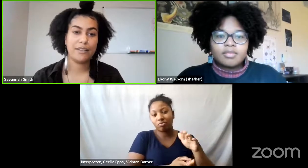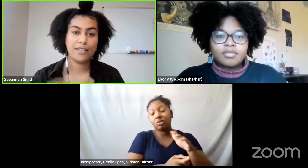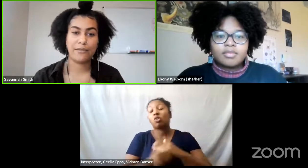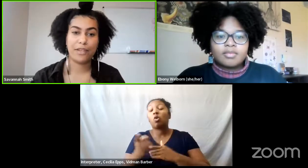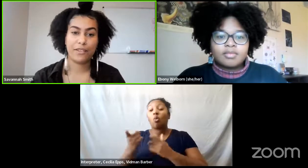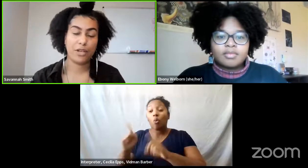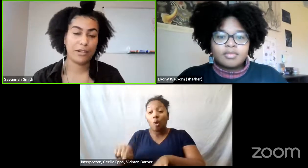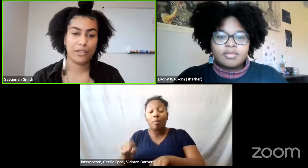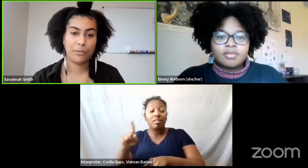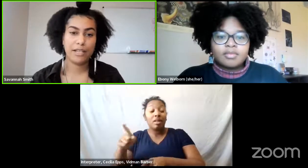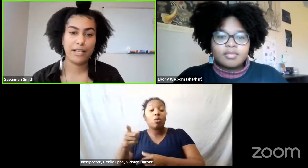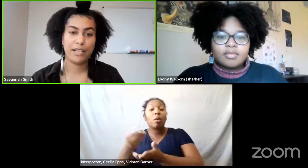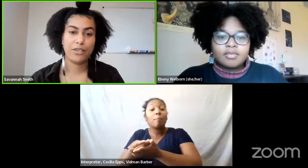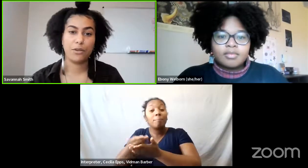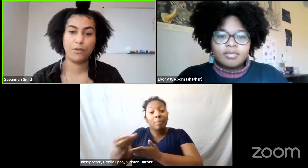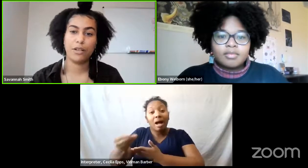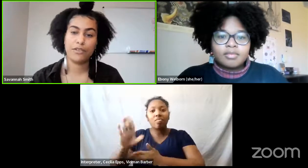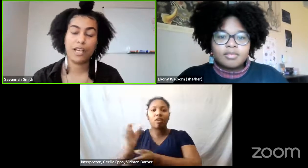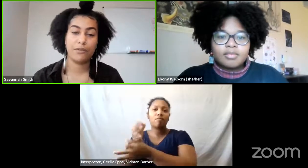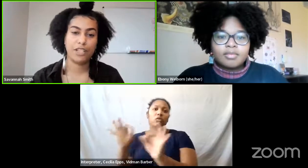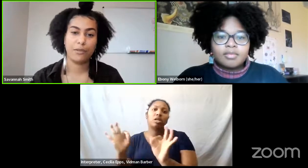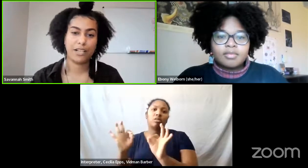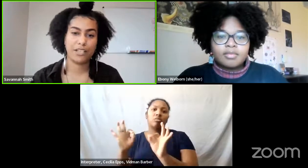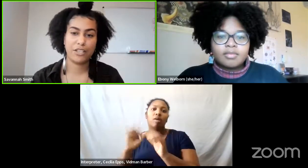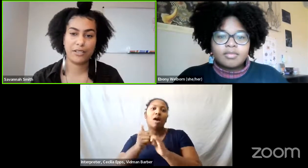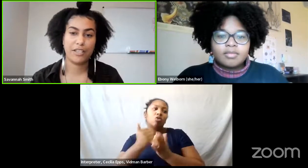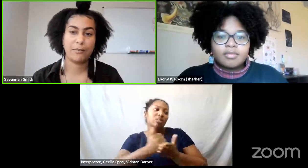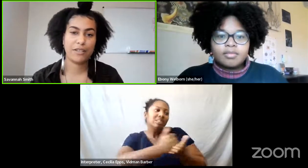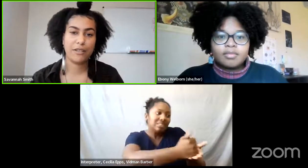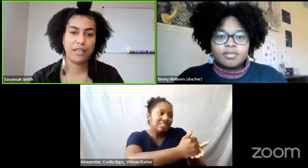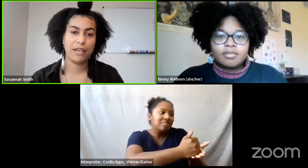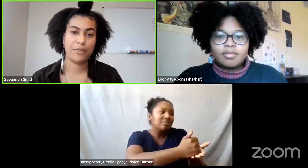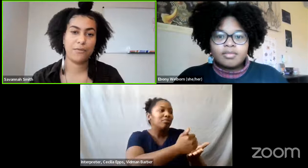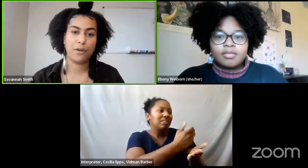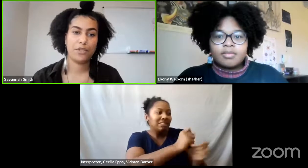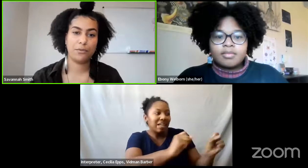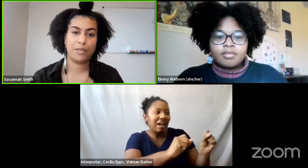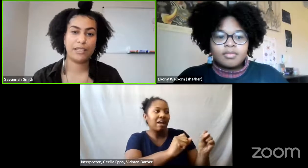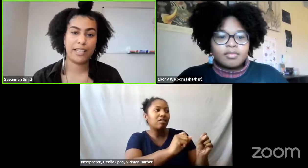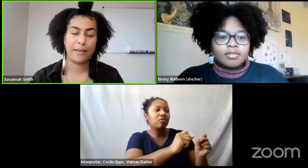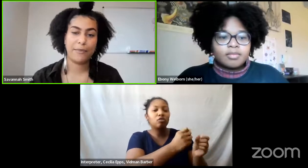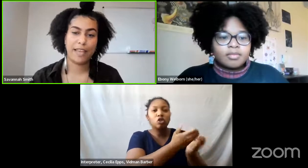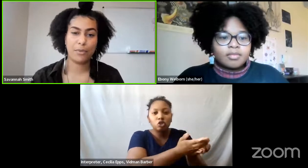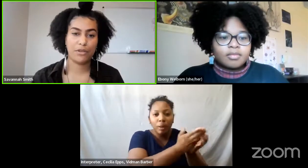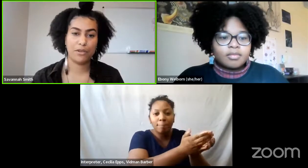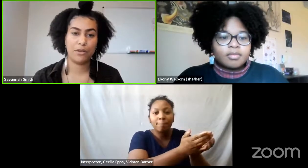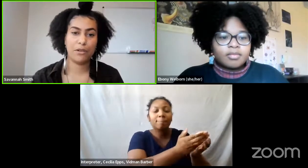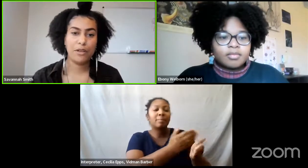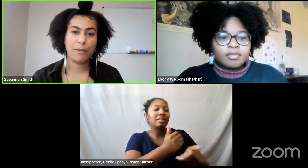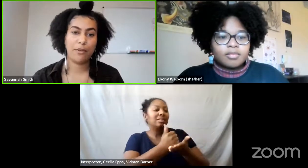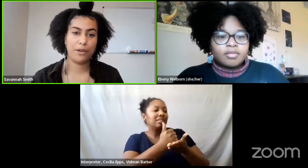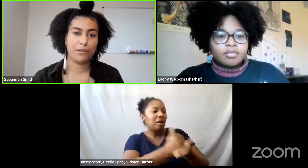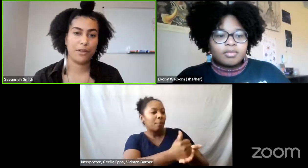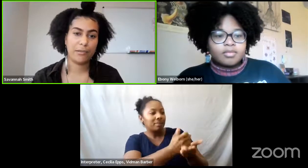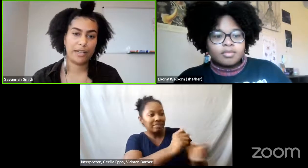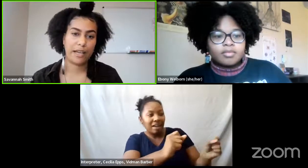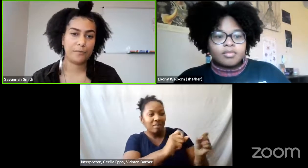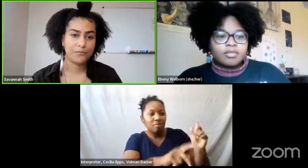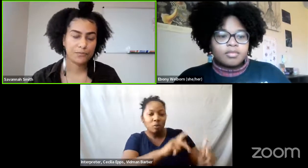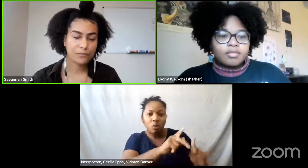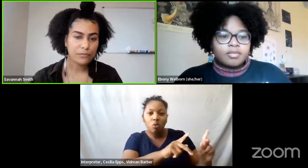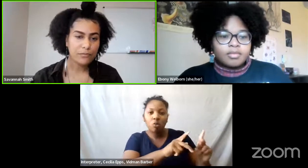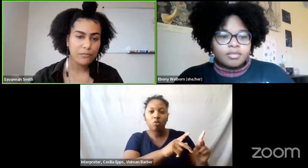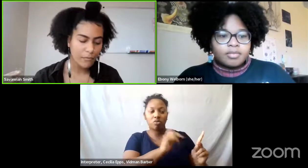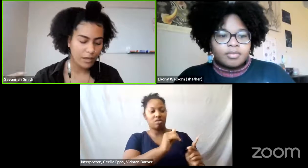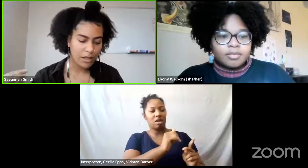by saving drowning Europeans or salvaging wreckage ships. It was a form to reclaim that personal power and freedom